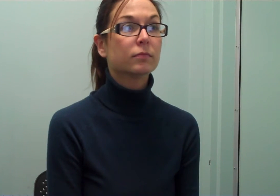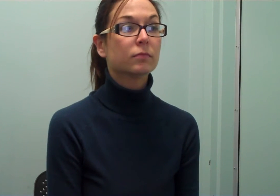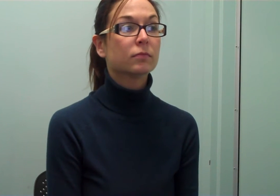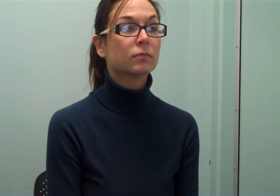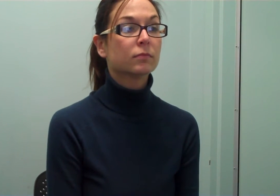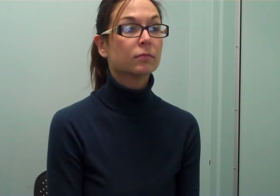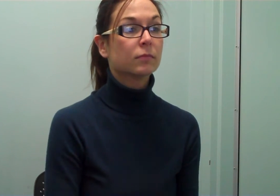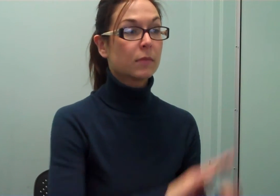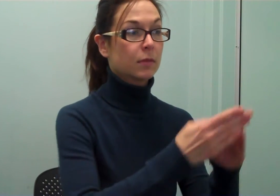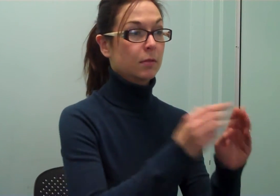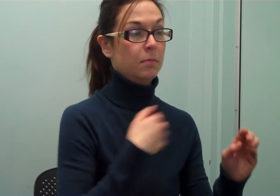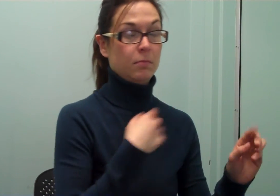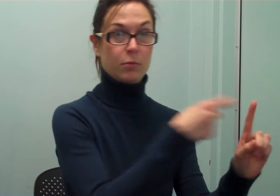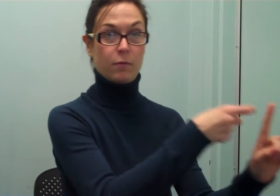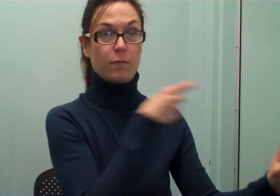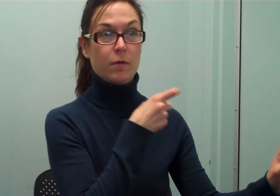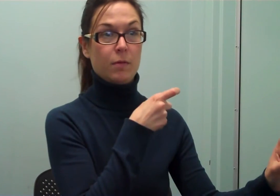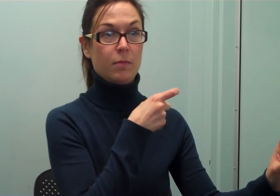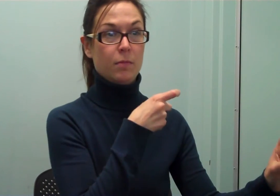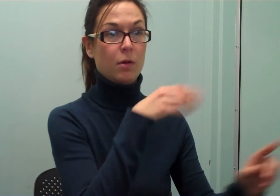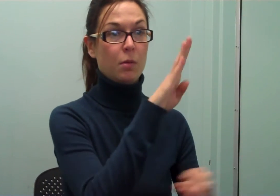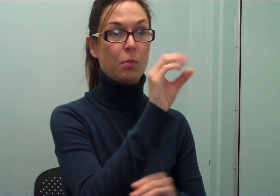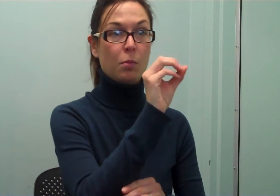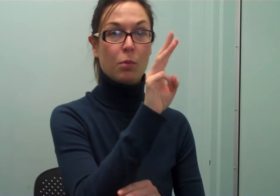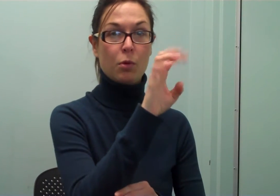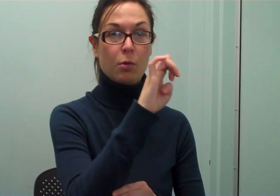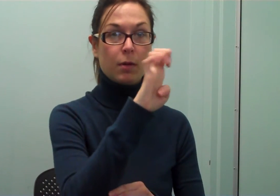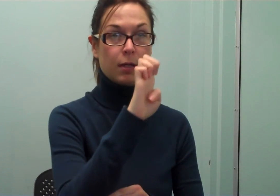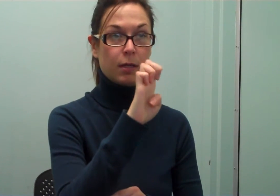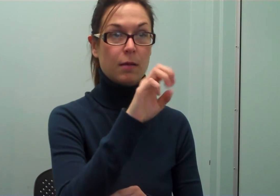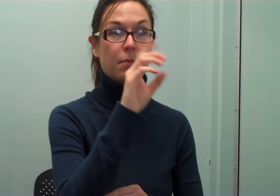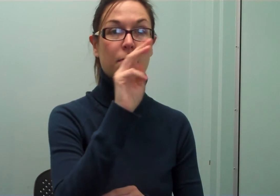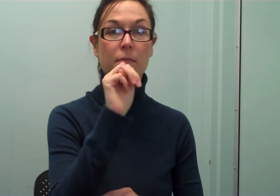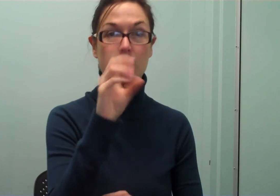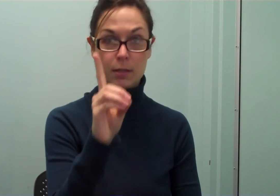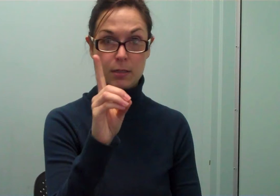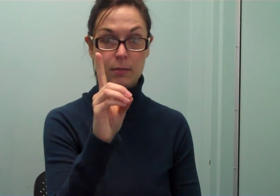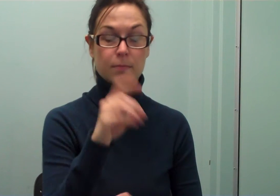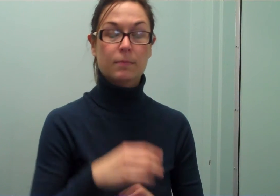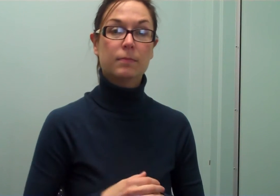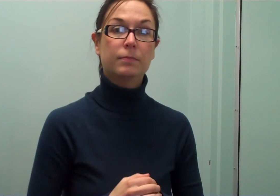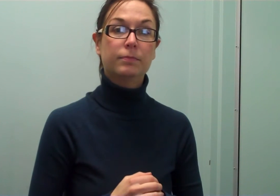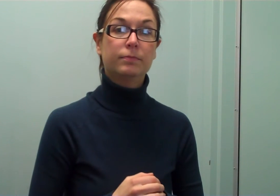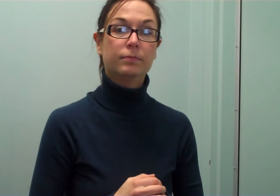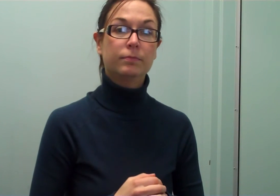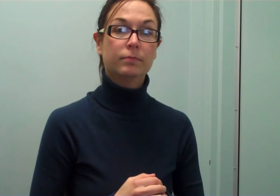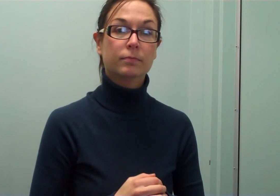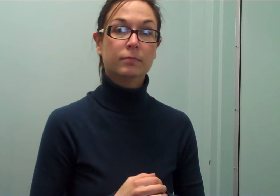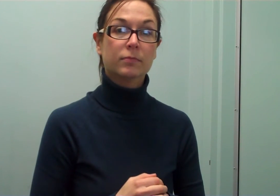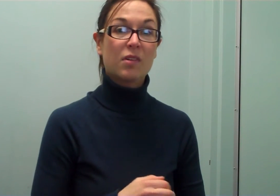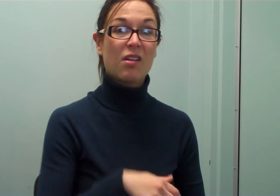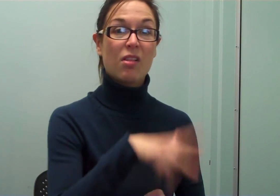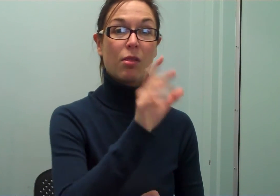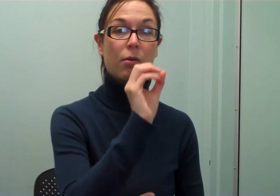originally from Bowie, Maryland. Have lived there for almost 30 years.